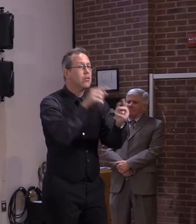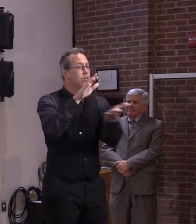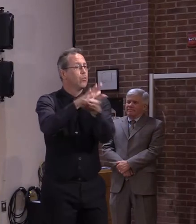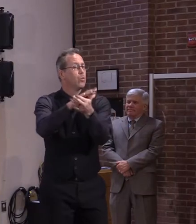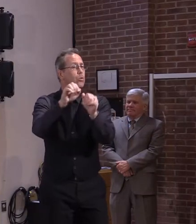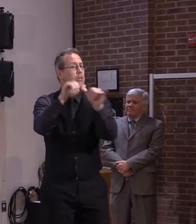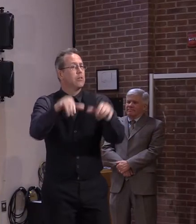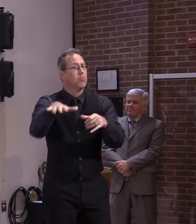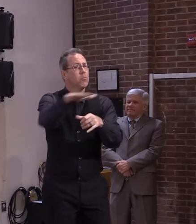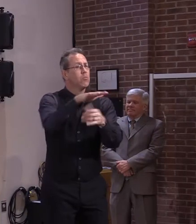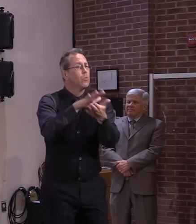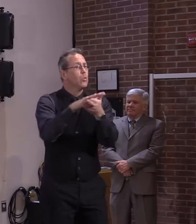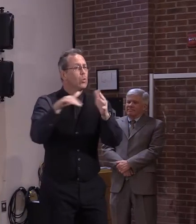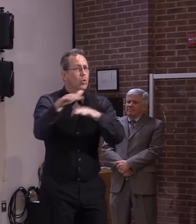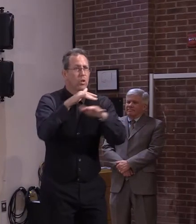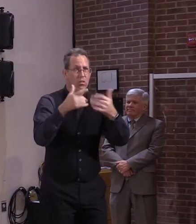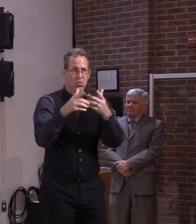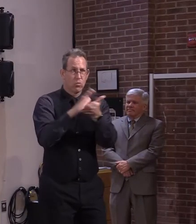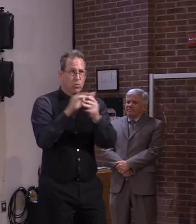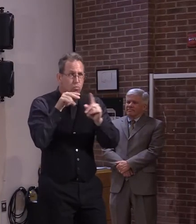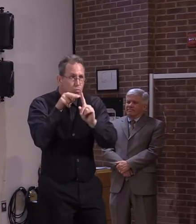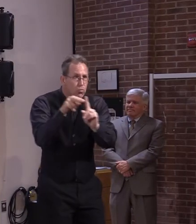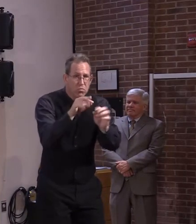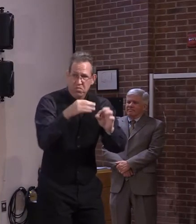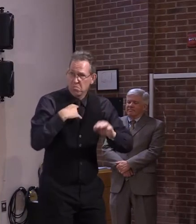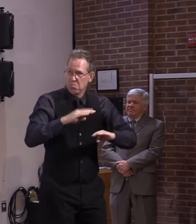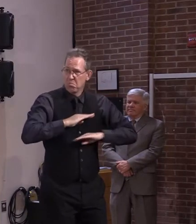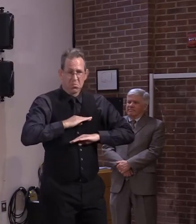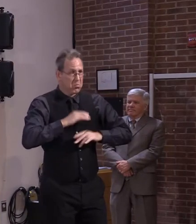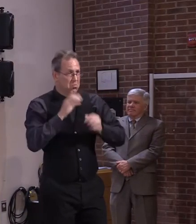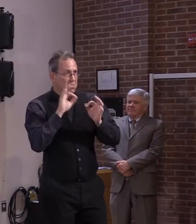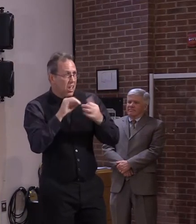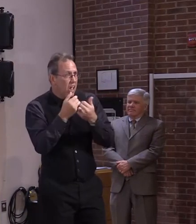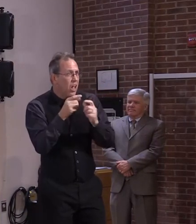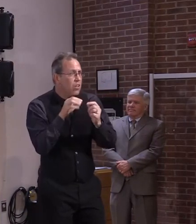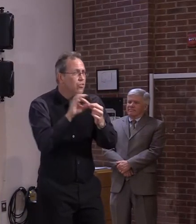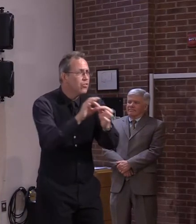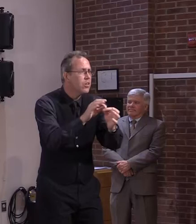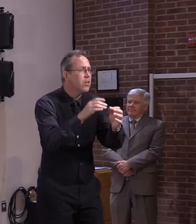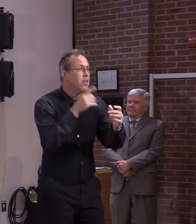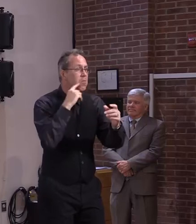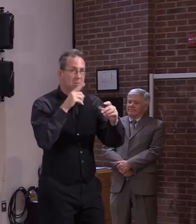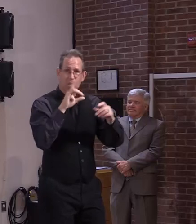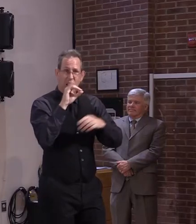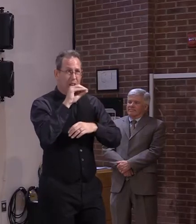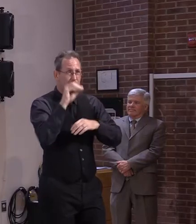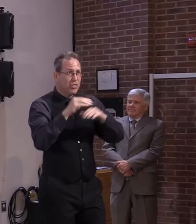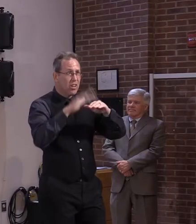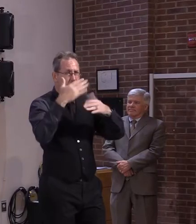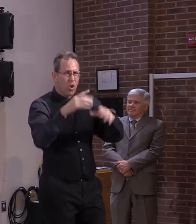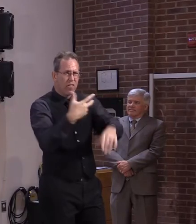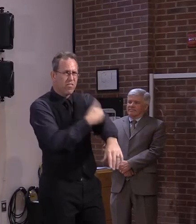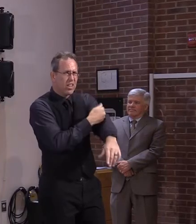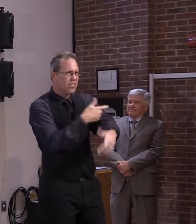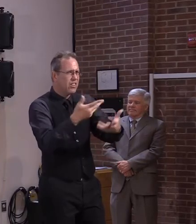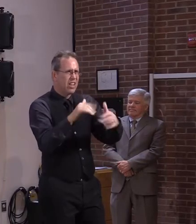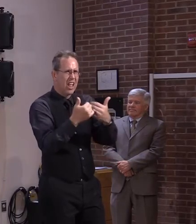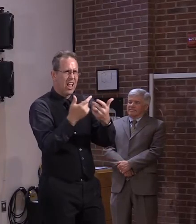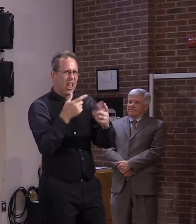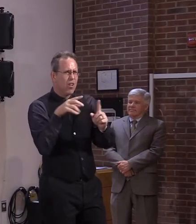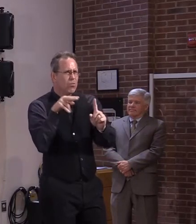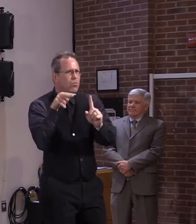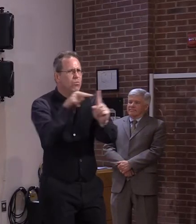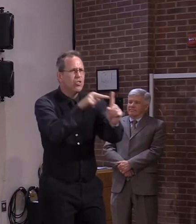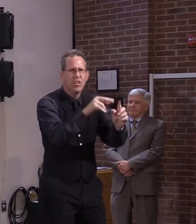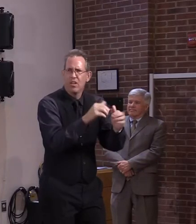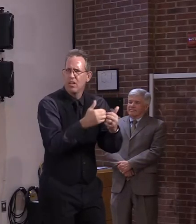this. I also feel fine because of the fact that we have this, as Secretary French labeled it